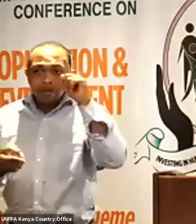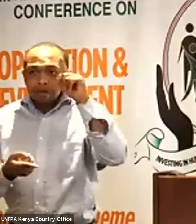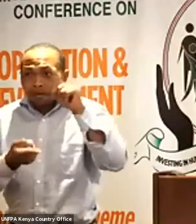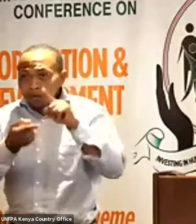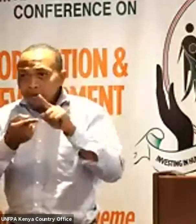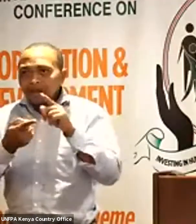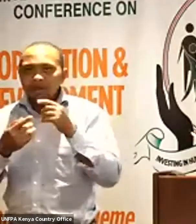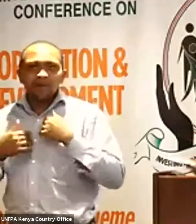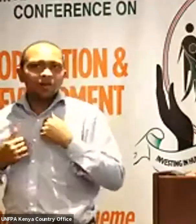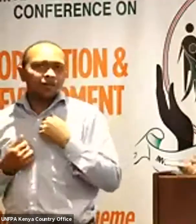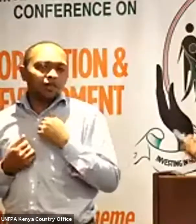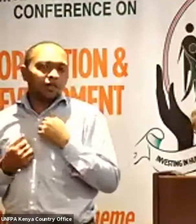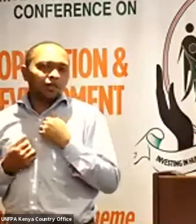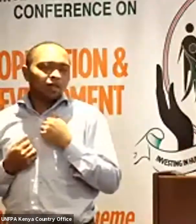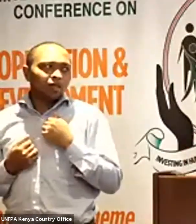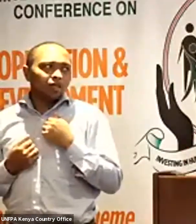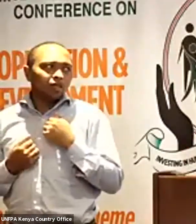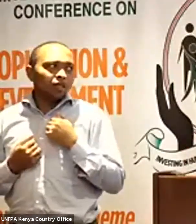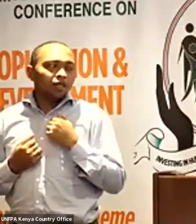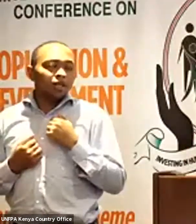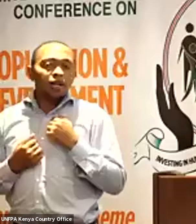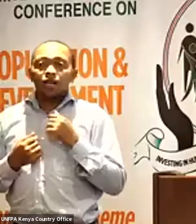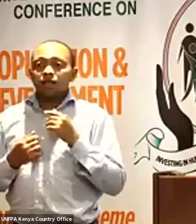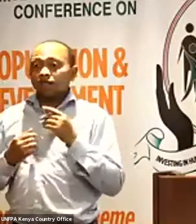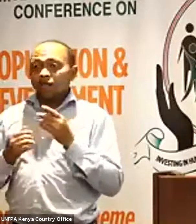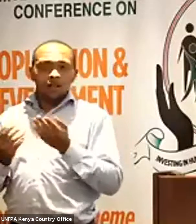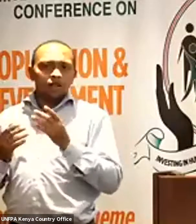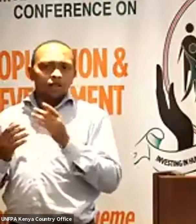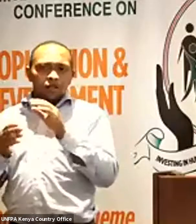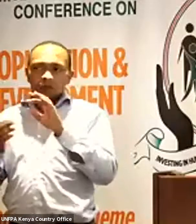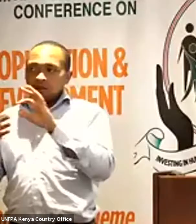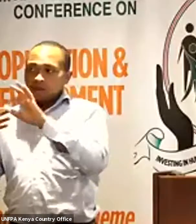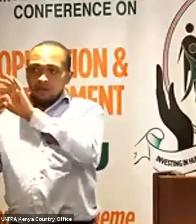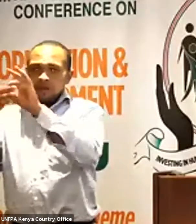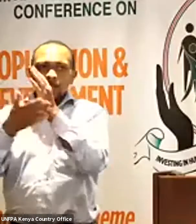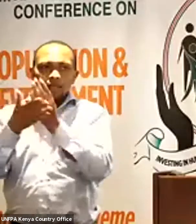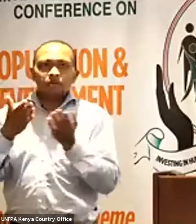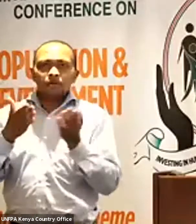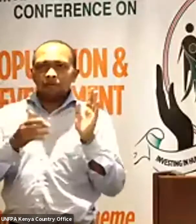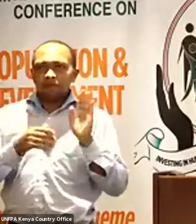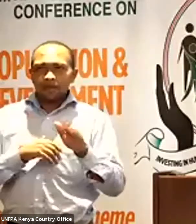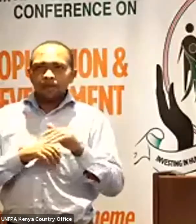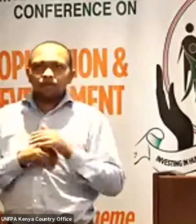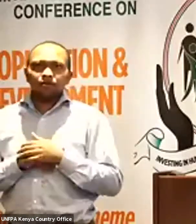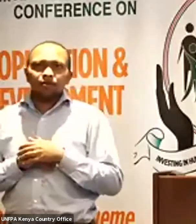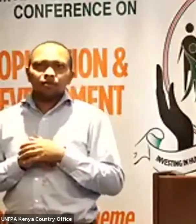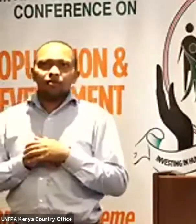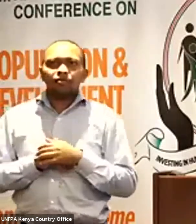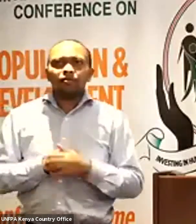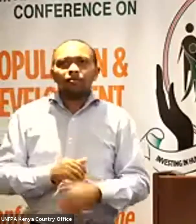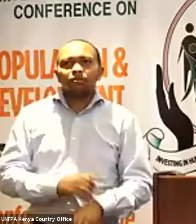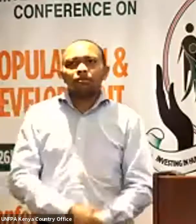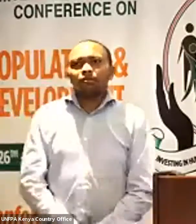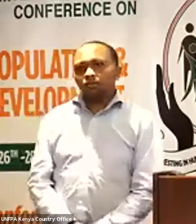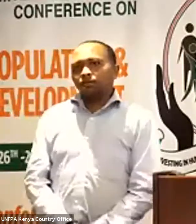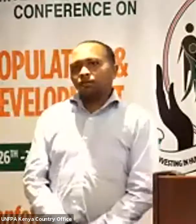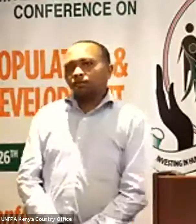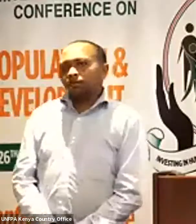areas. Automatically, you will come back to this plenary, and this is where we're going to close. Yeah.